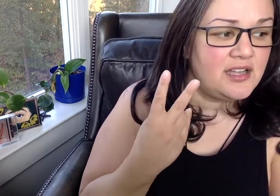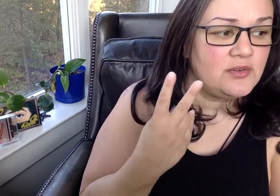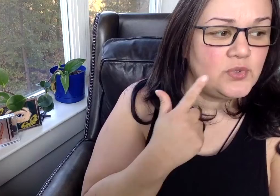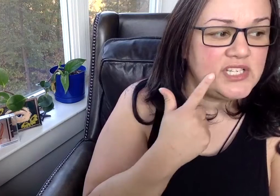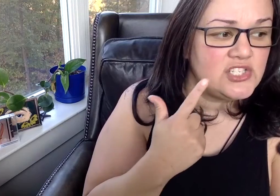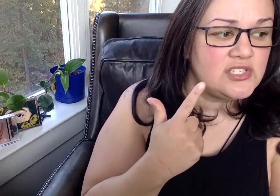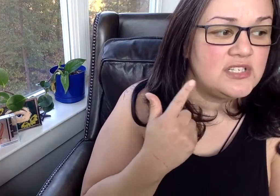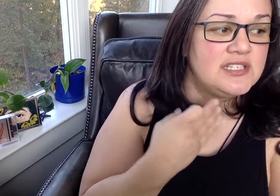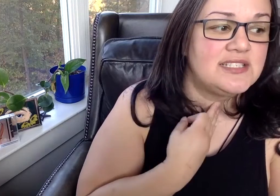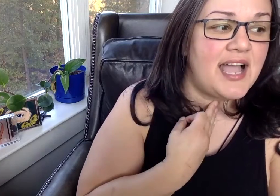sandwich,